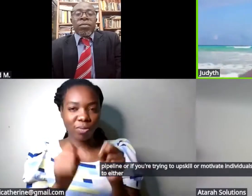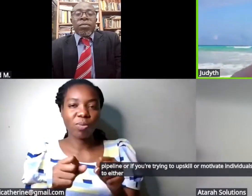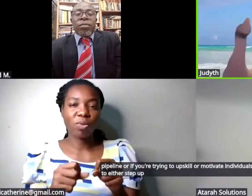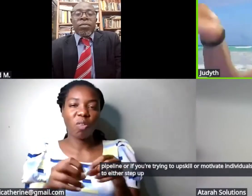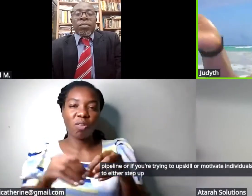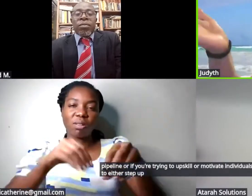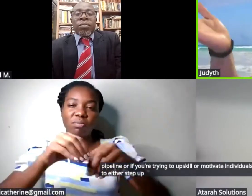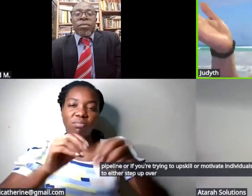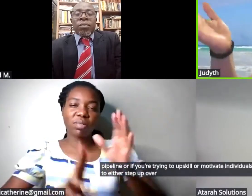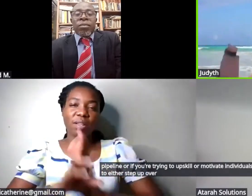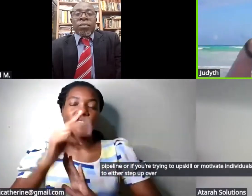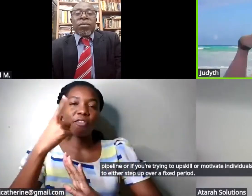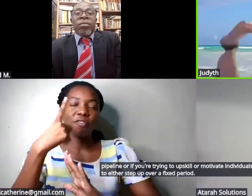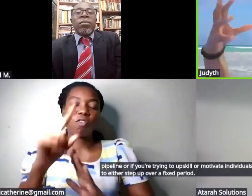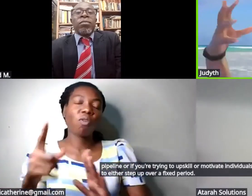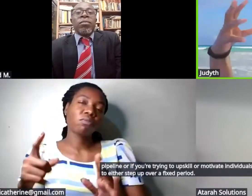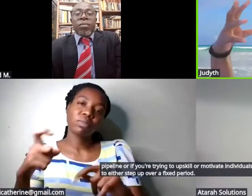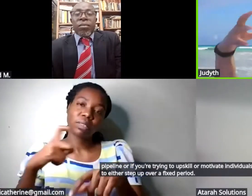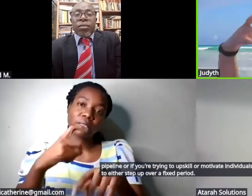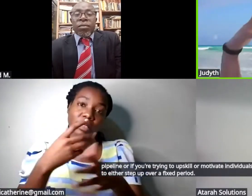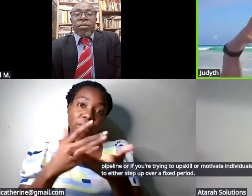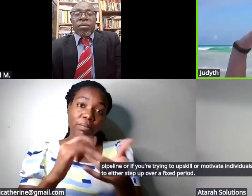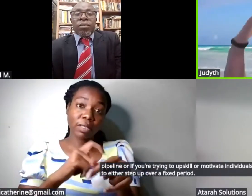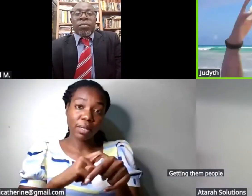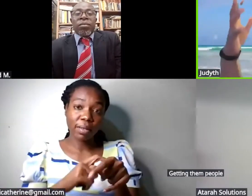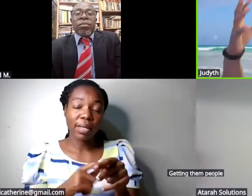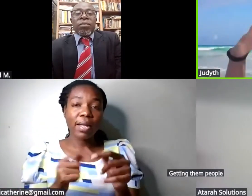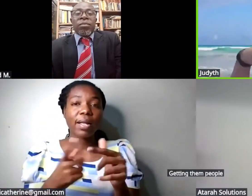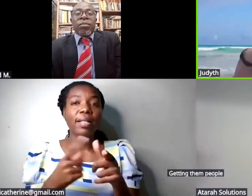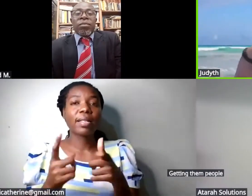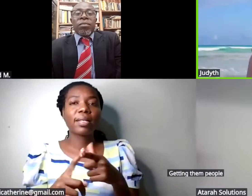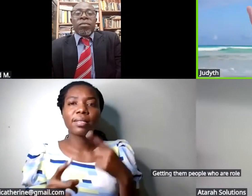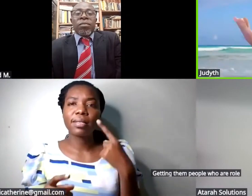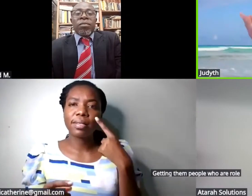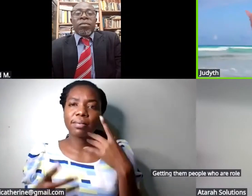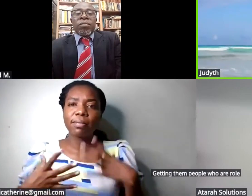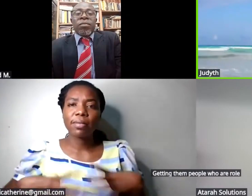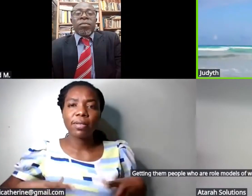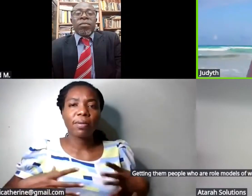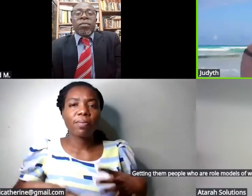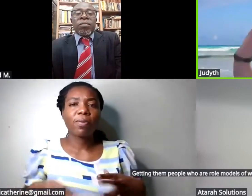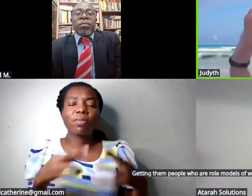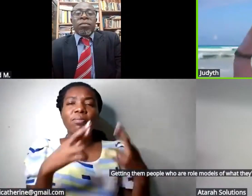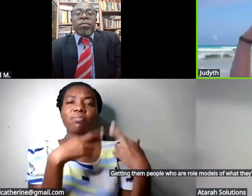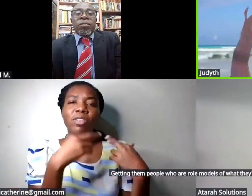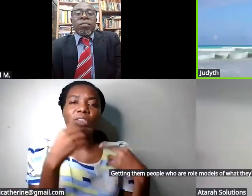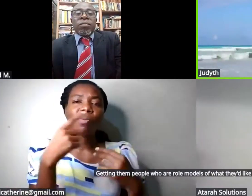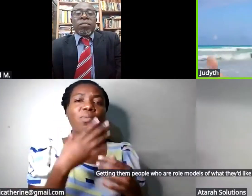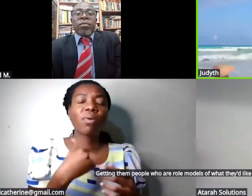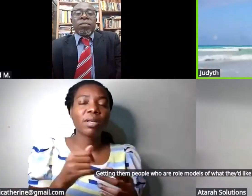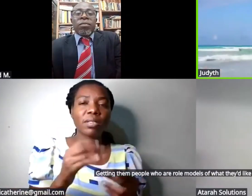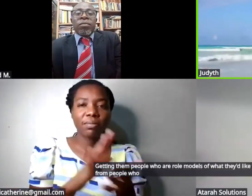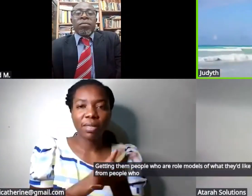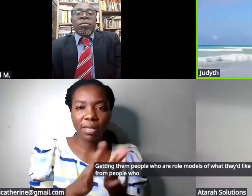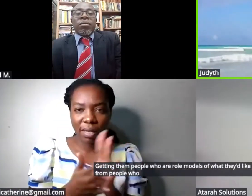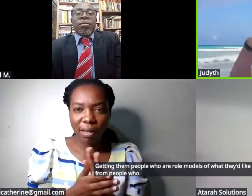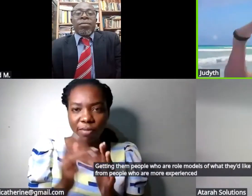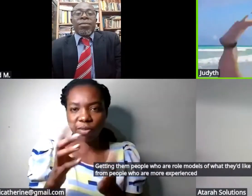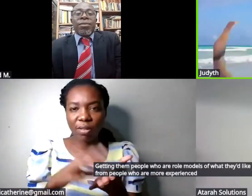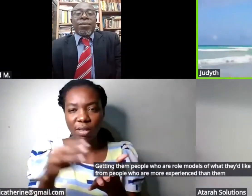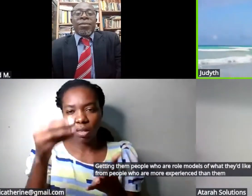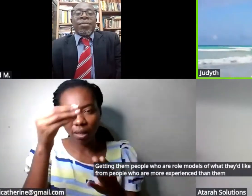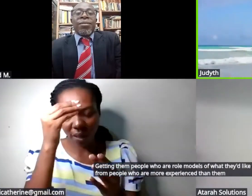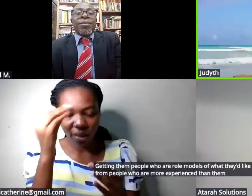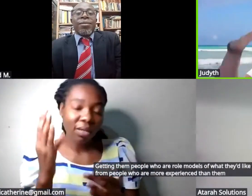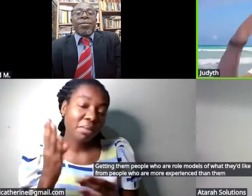a fixed period, getting them people that who are role models of what they'd like to be, or learning from people who are more experienced than them, who might be